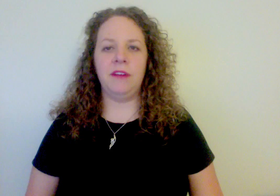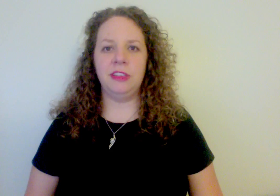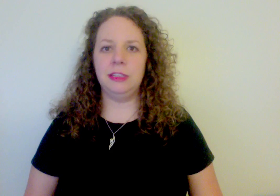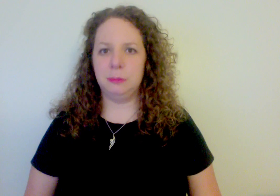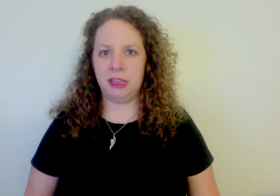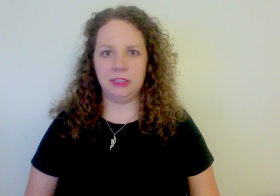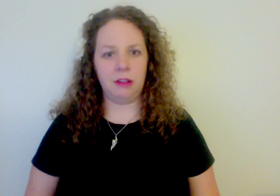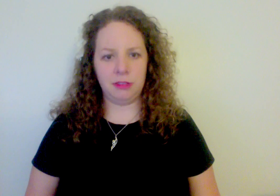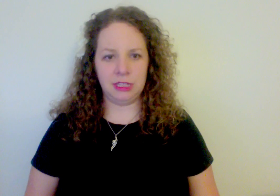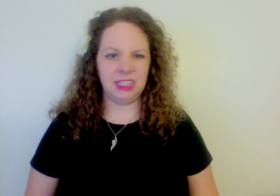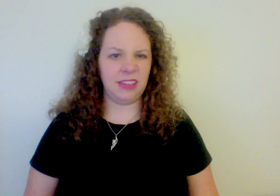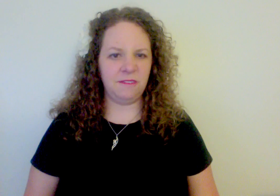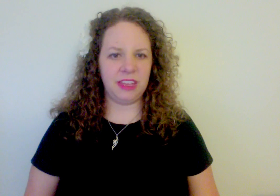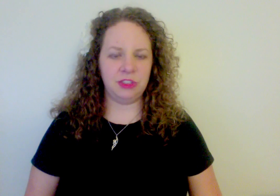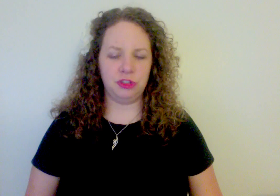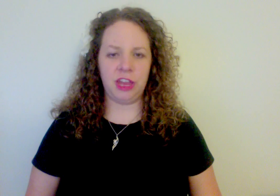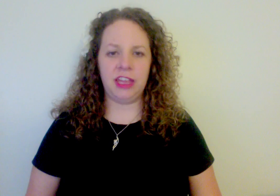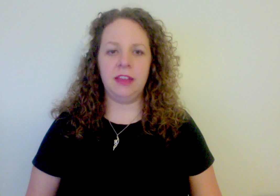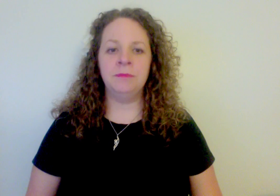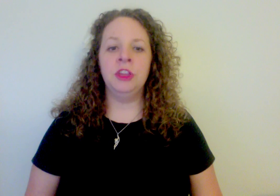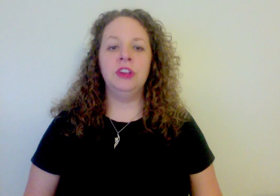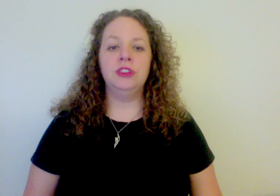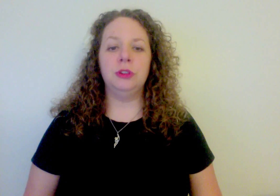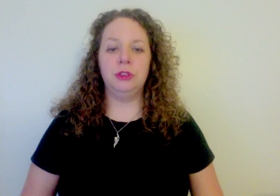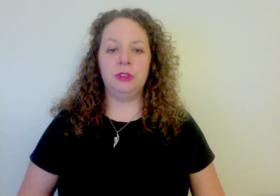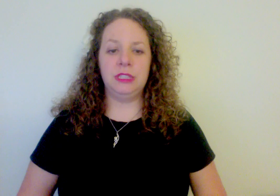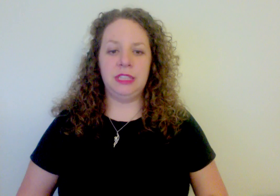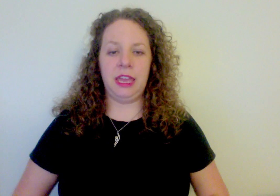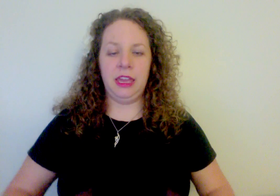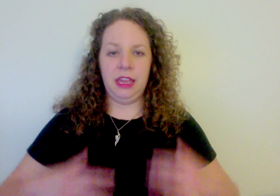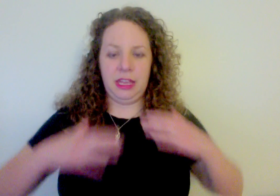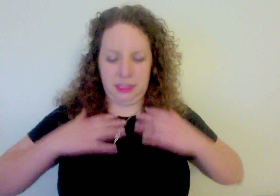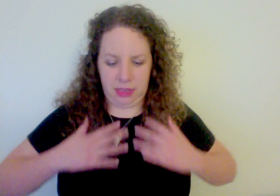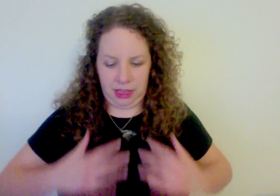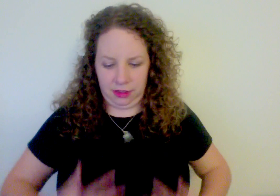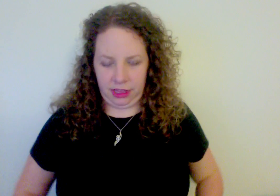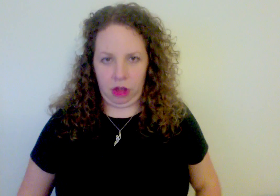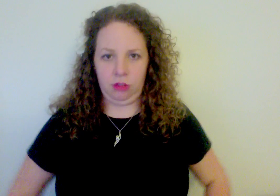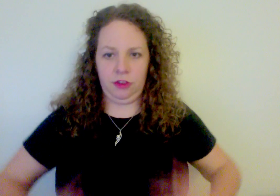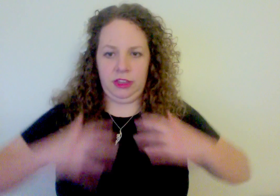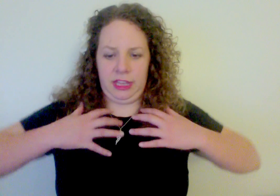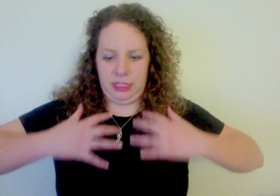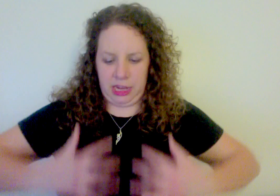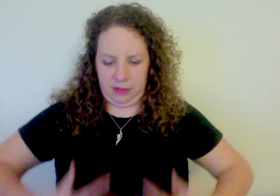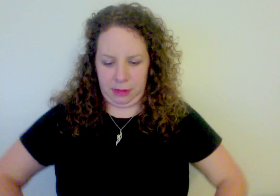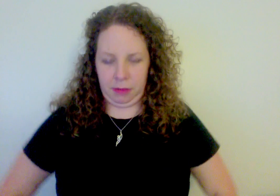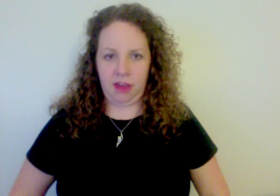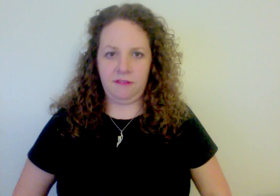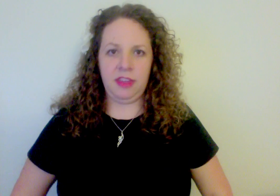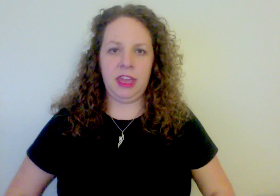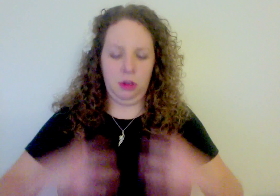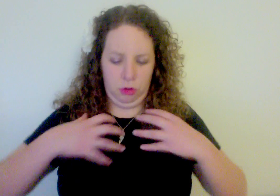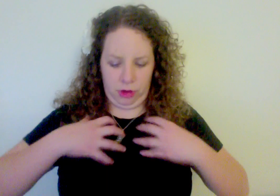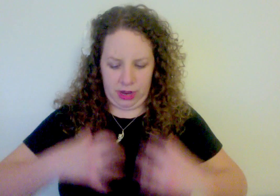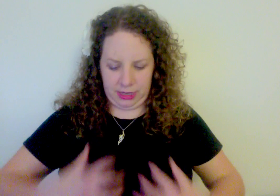puffy spots on this like vest or jacket. So you could say it's kind of like all over, like it's kind of like puffy or it has